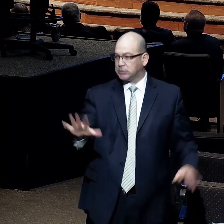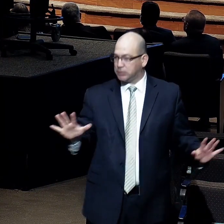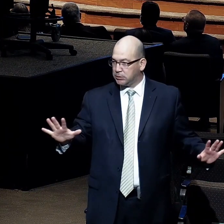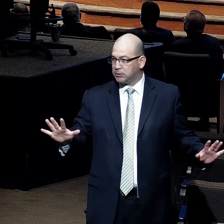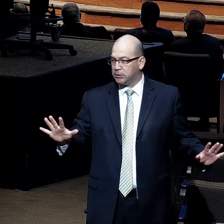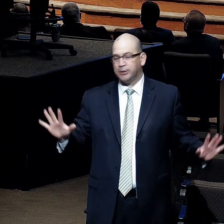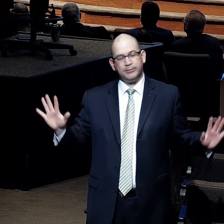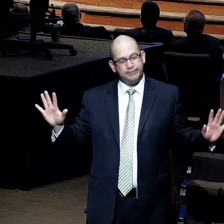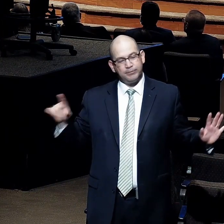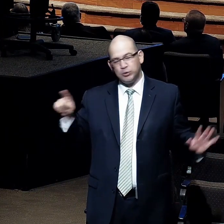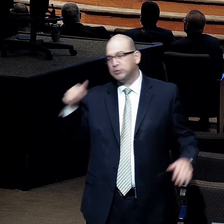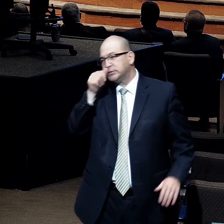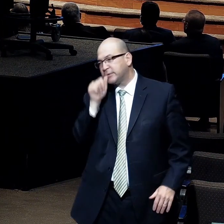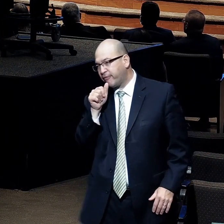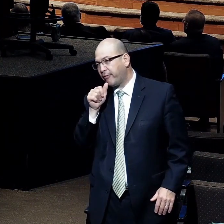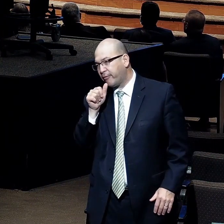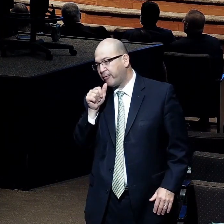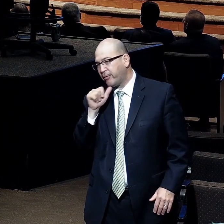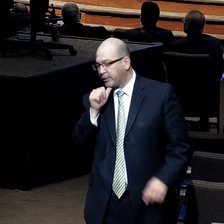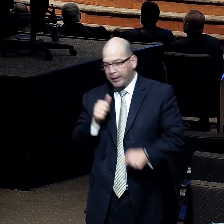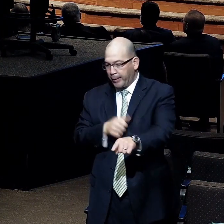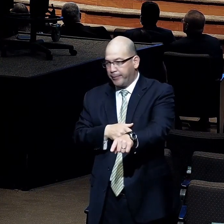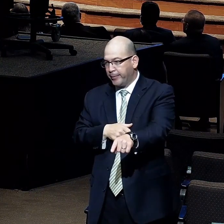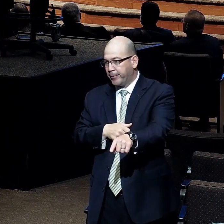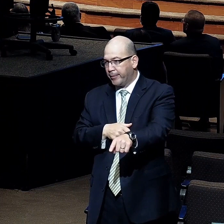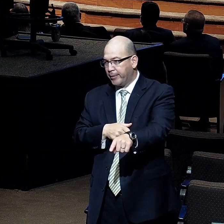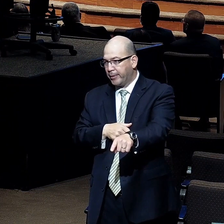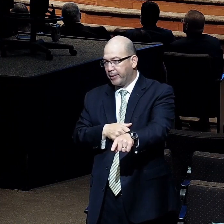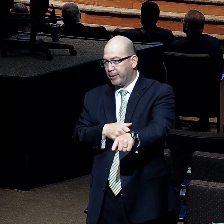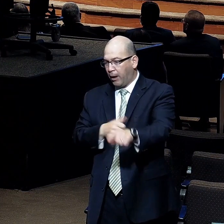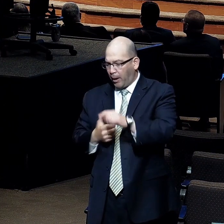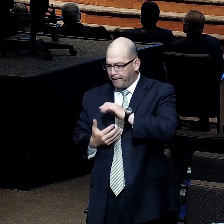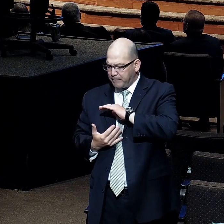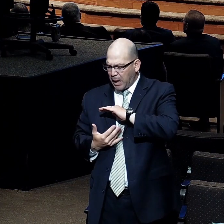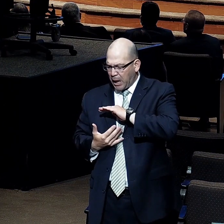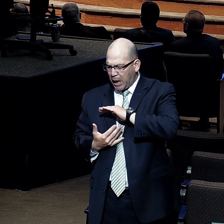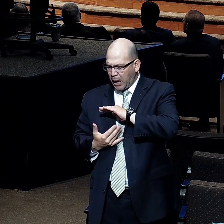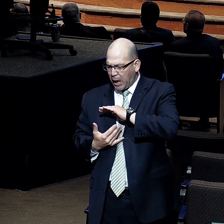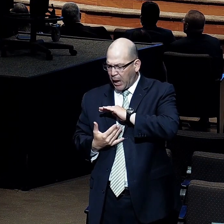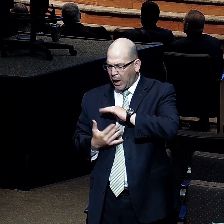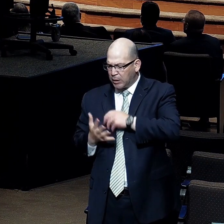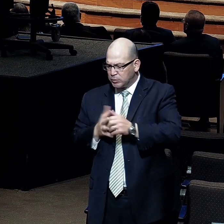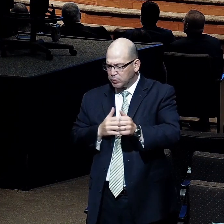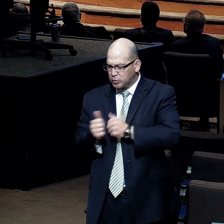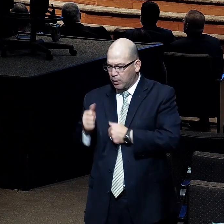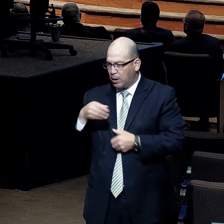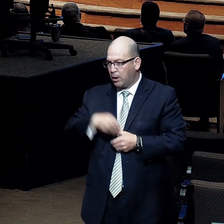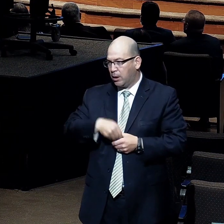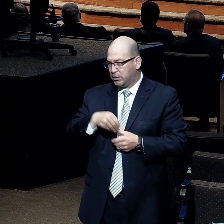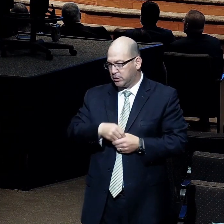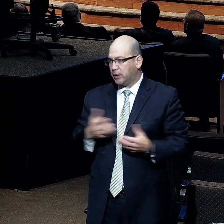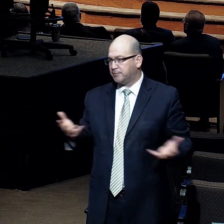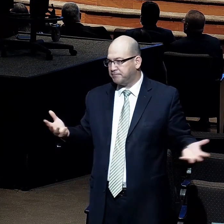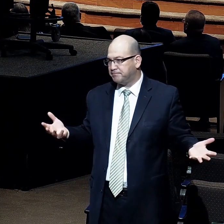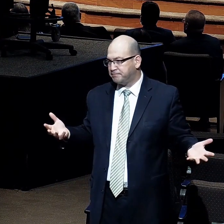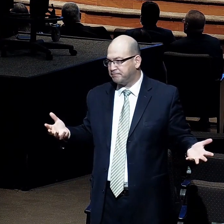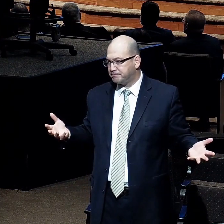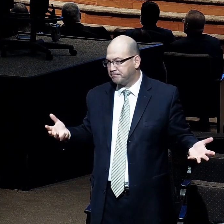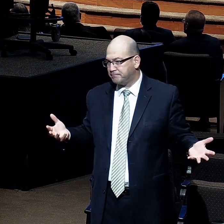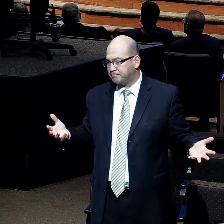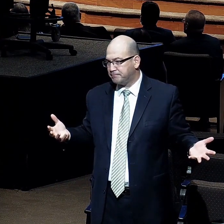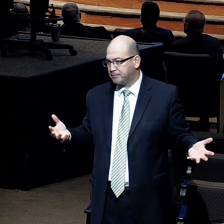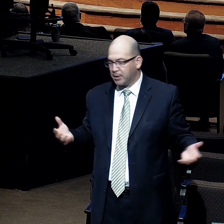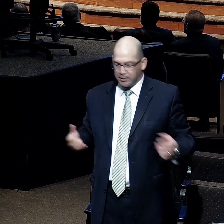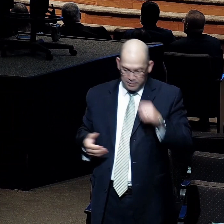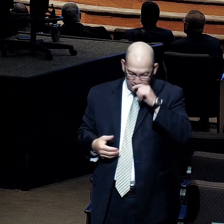suffers, not the other person. Unforgiveness makes you a bitter, angry, unloving, joyless person. This quote about forgiveness is so